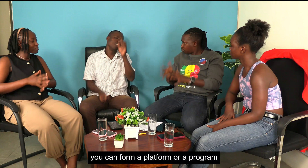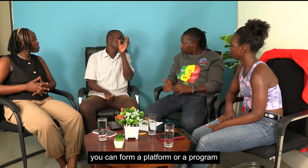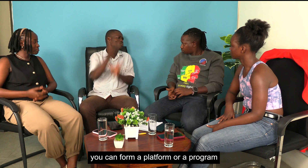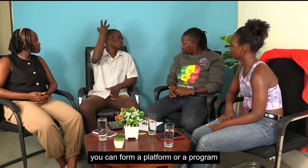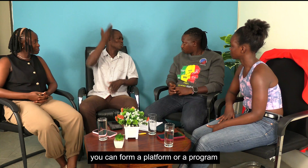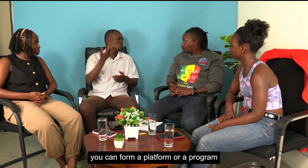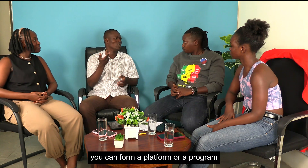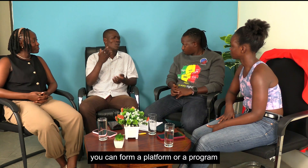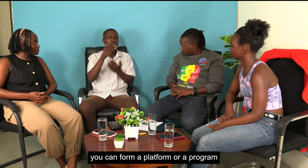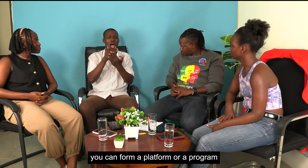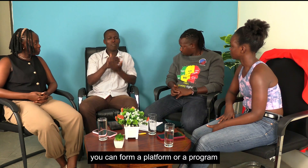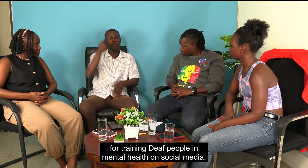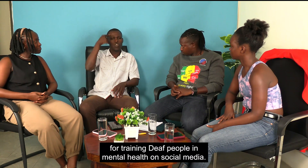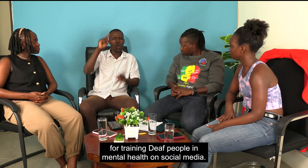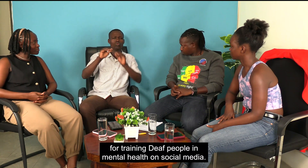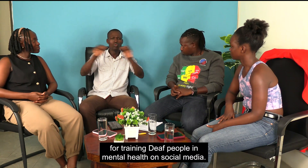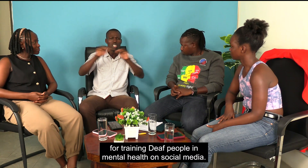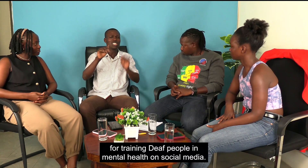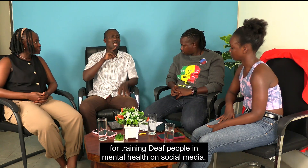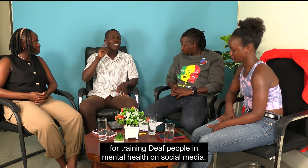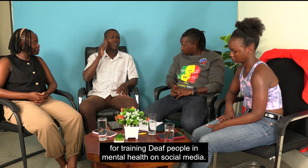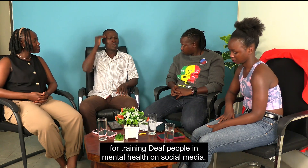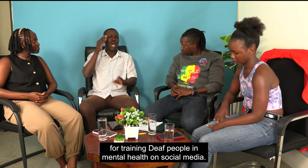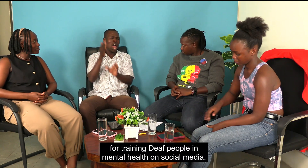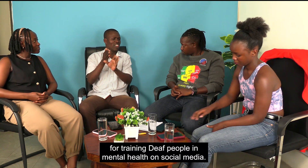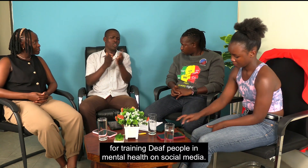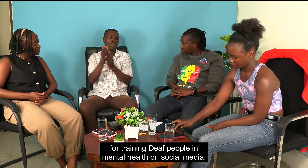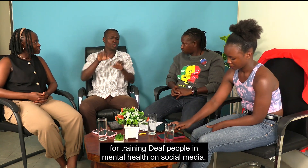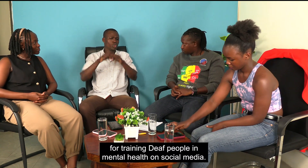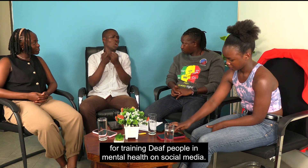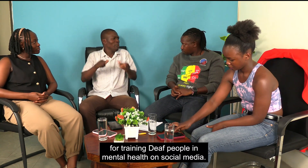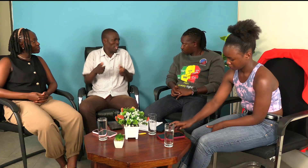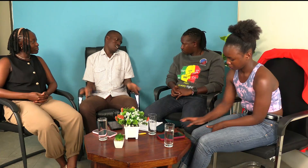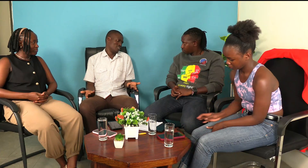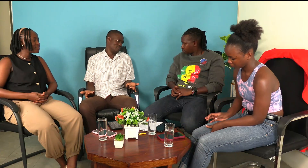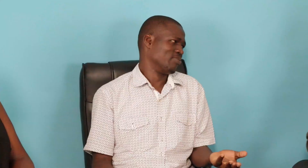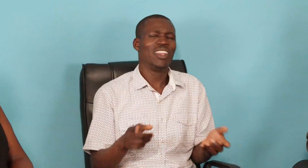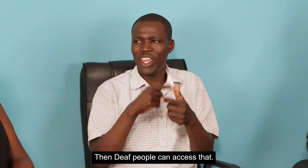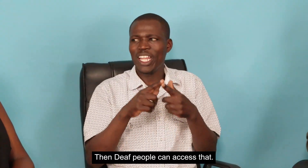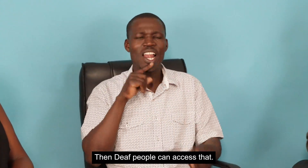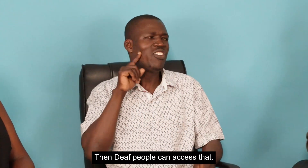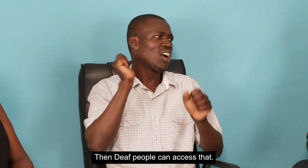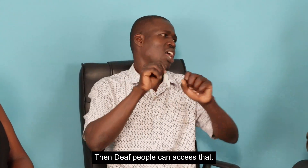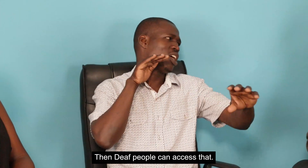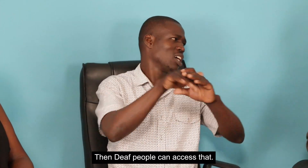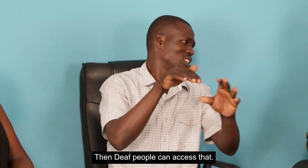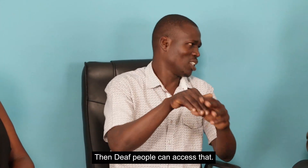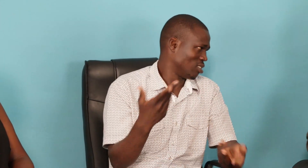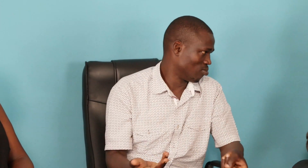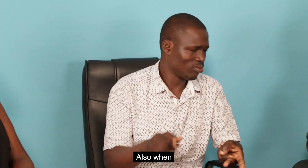Maybe the sign and talk program, they can produce another one for social media so that the deaf